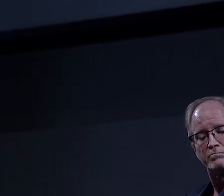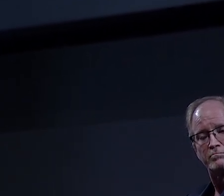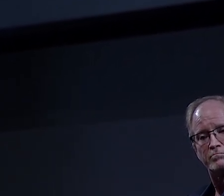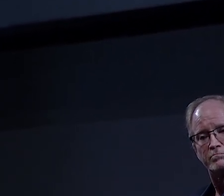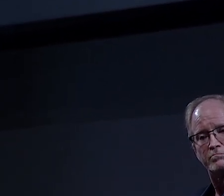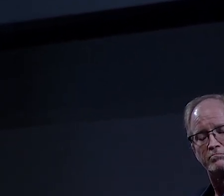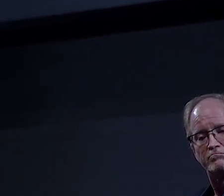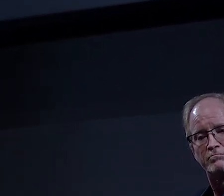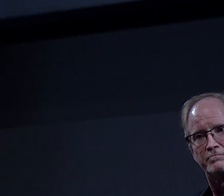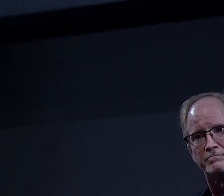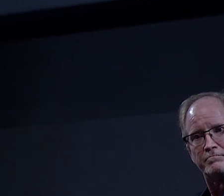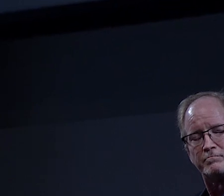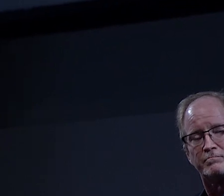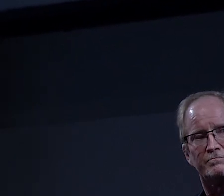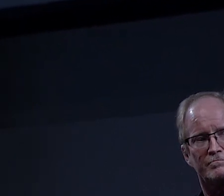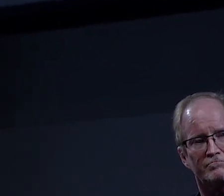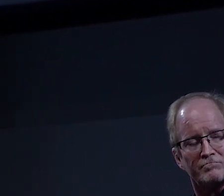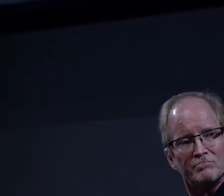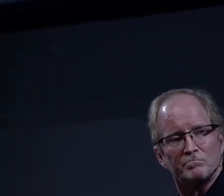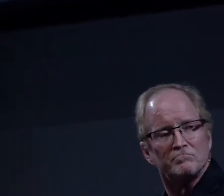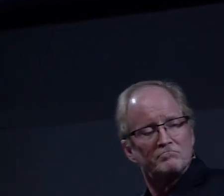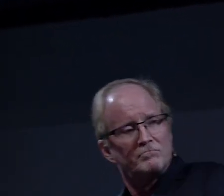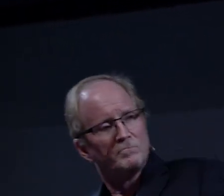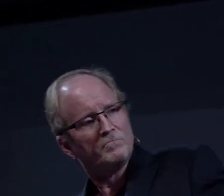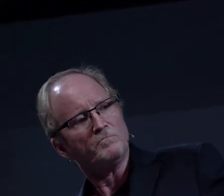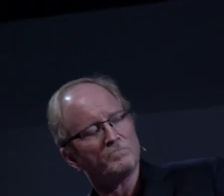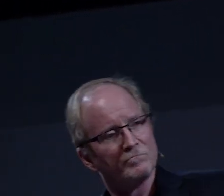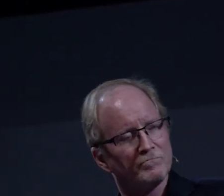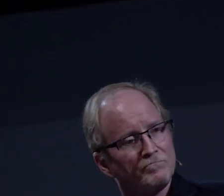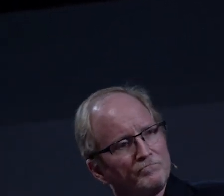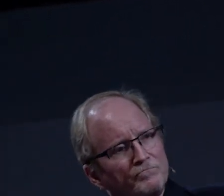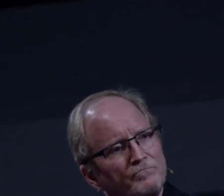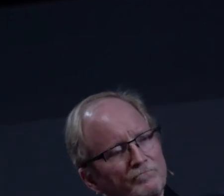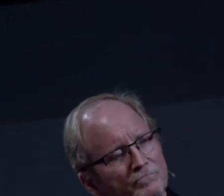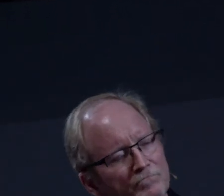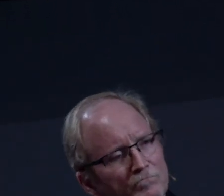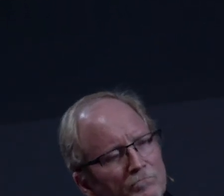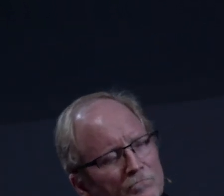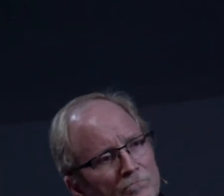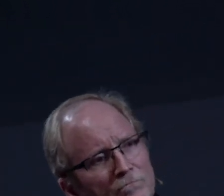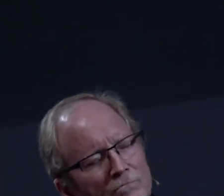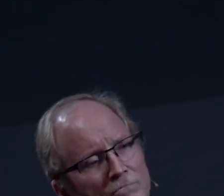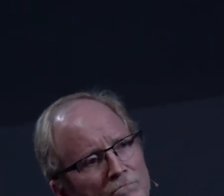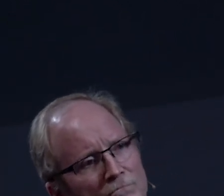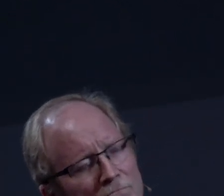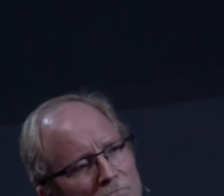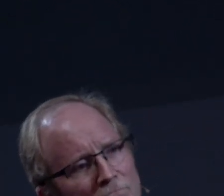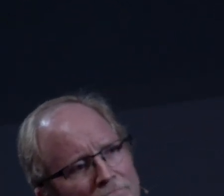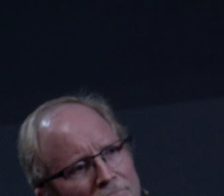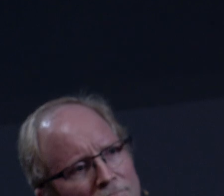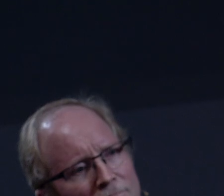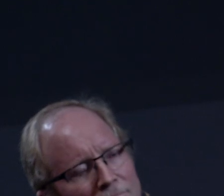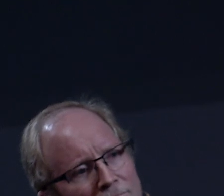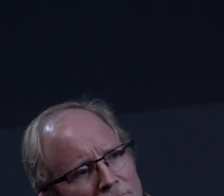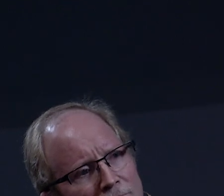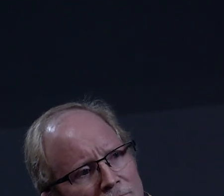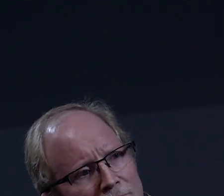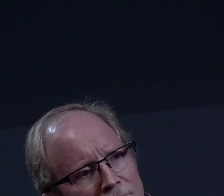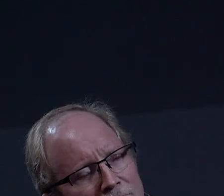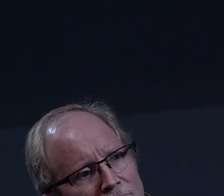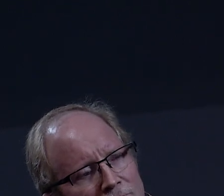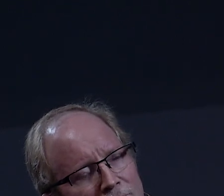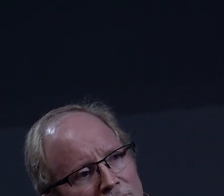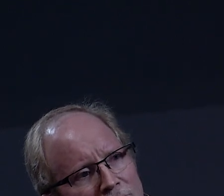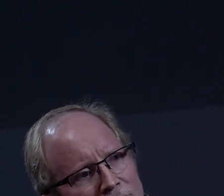like Westworld? Oh boy, well, probably the best example of procedural narrative I've seen, you folks should